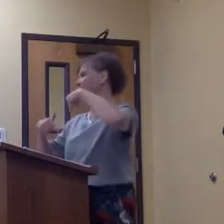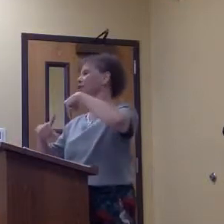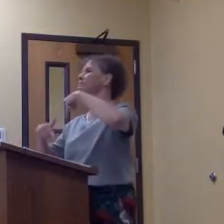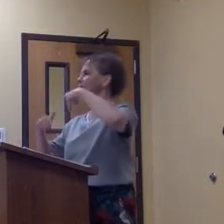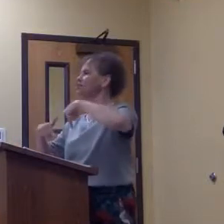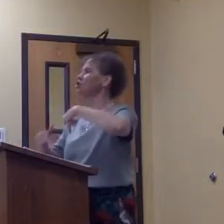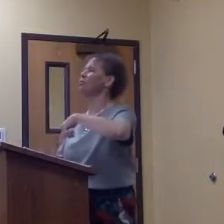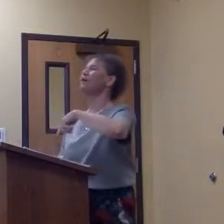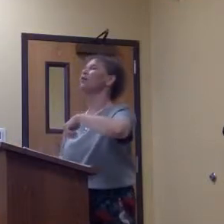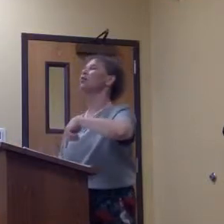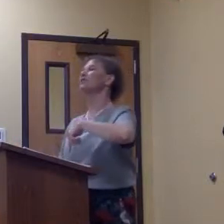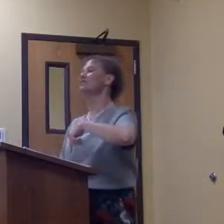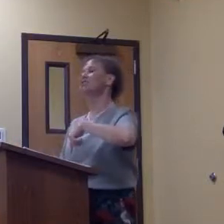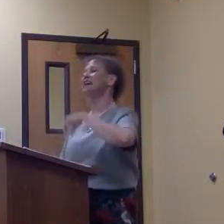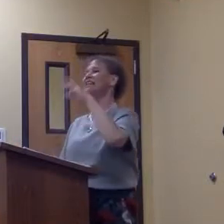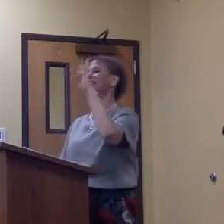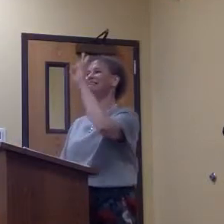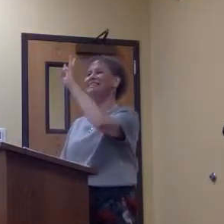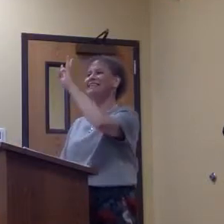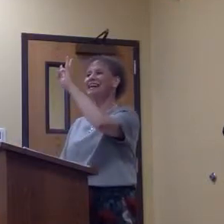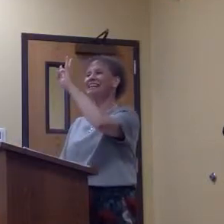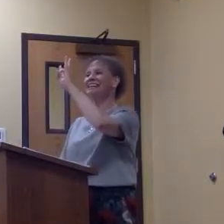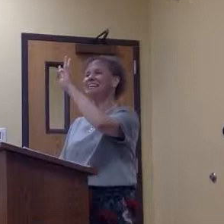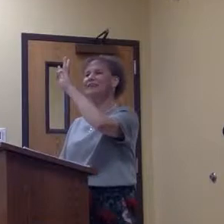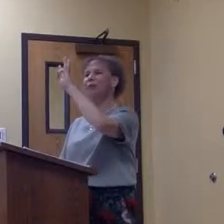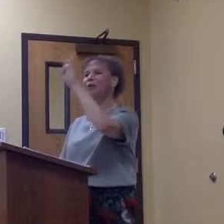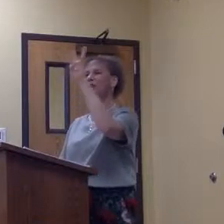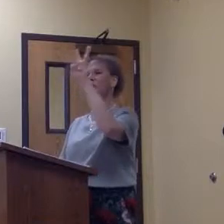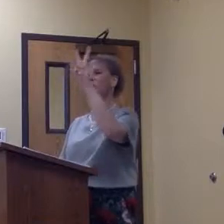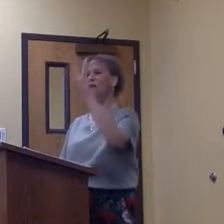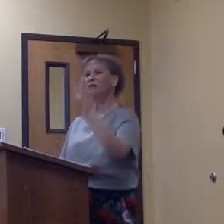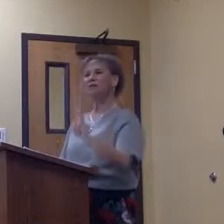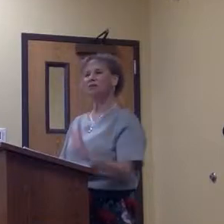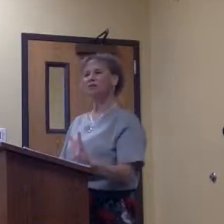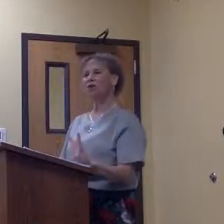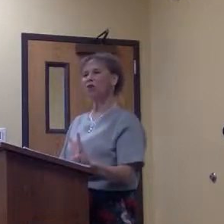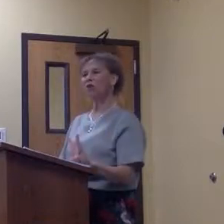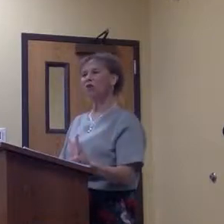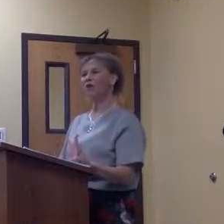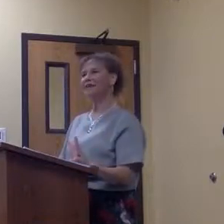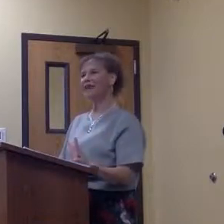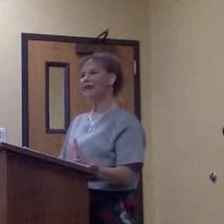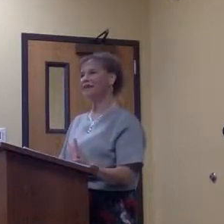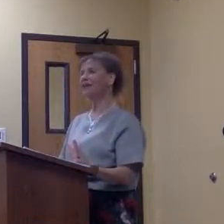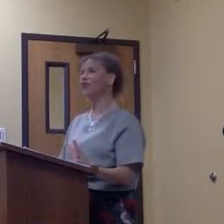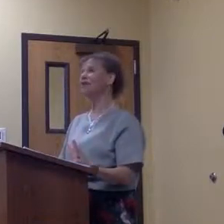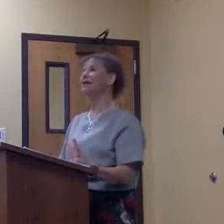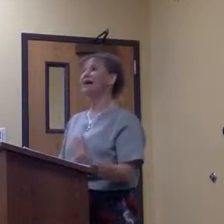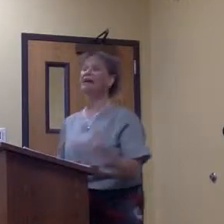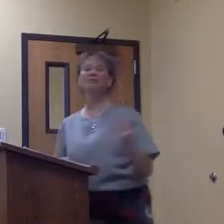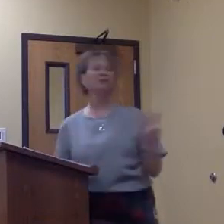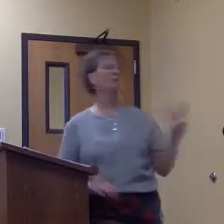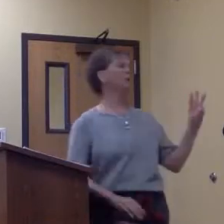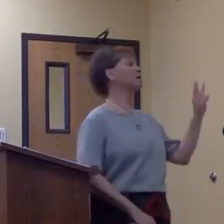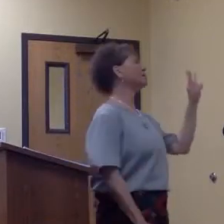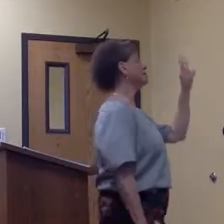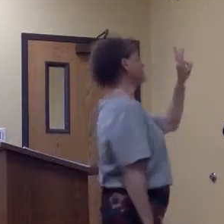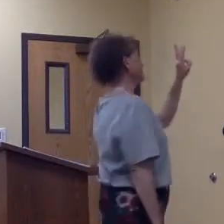here, this is Derby. Wichita, the city sign is a W that goes over and down, like and it's going to be